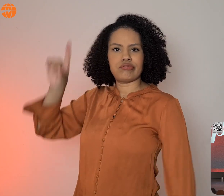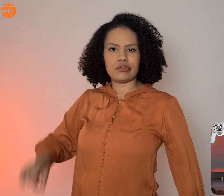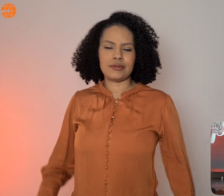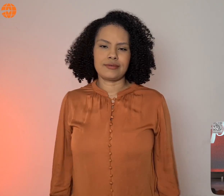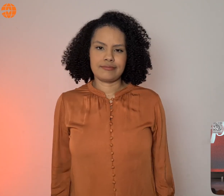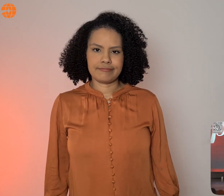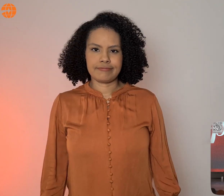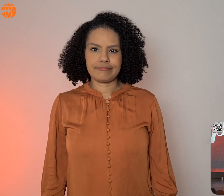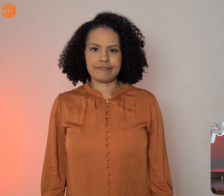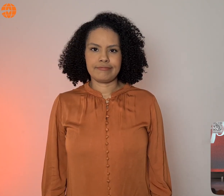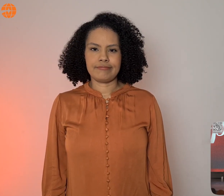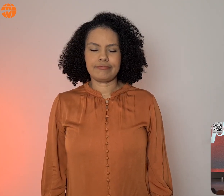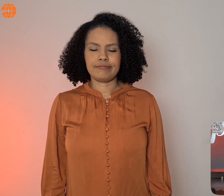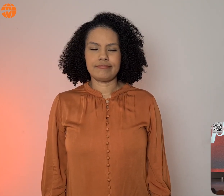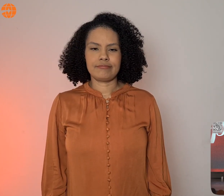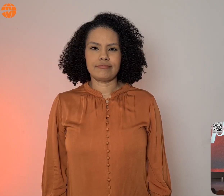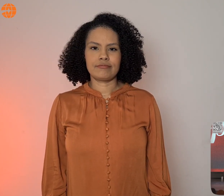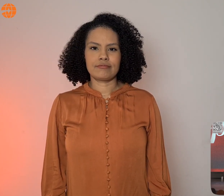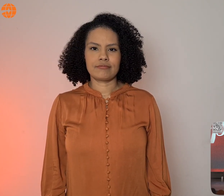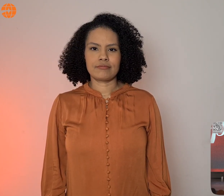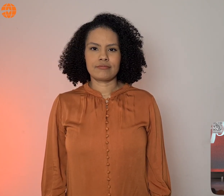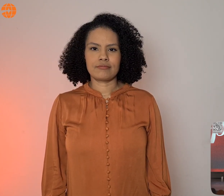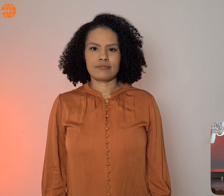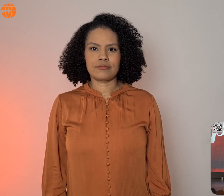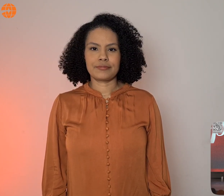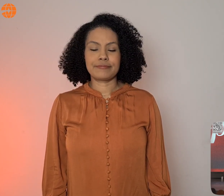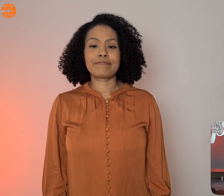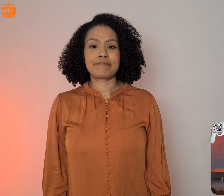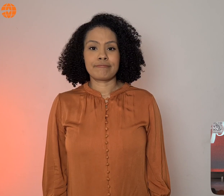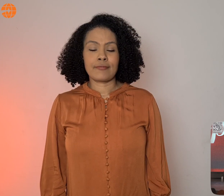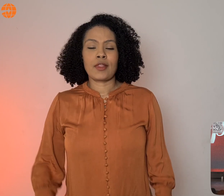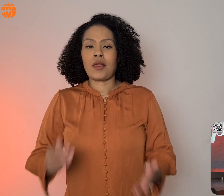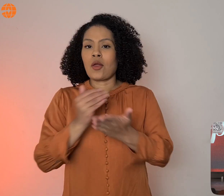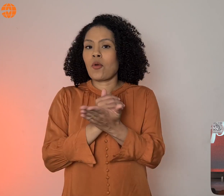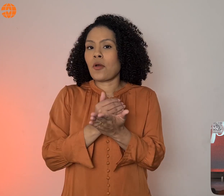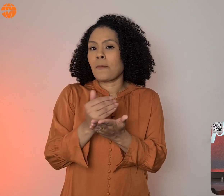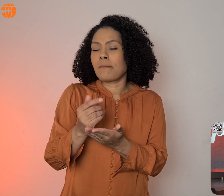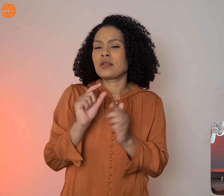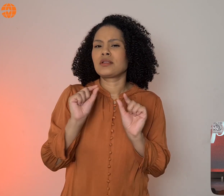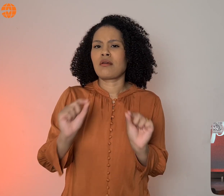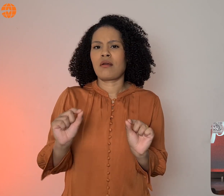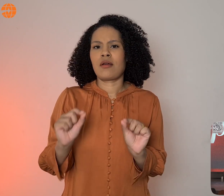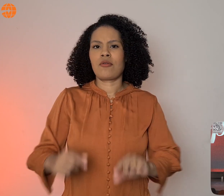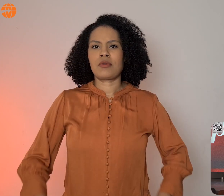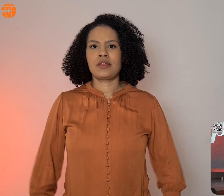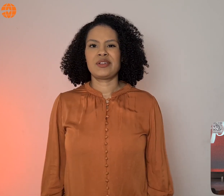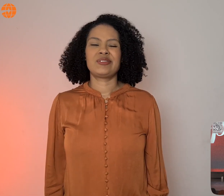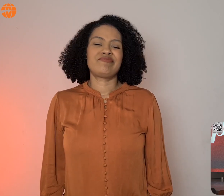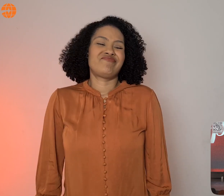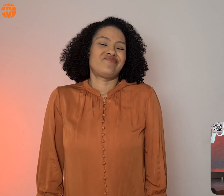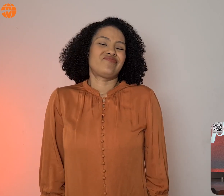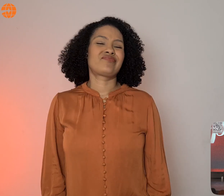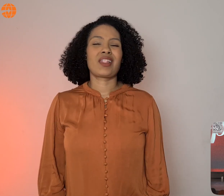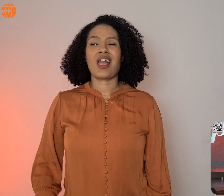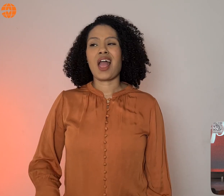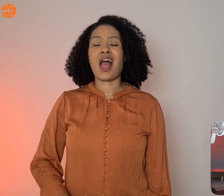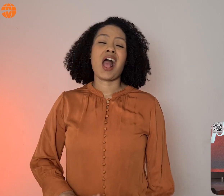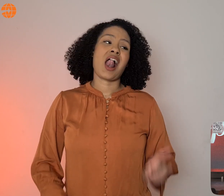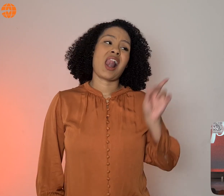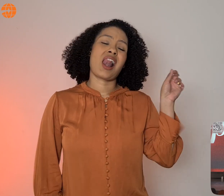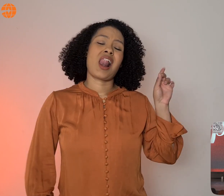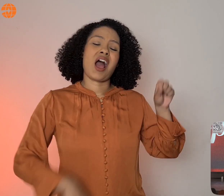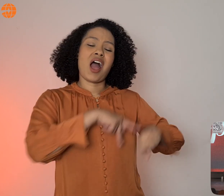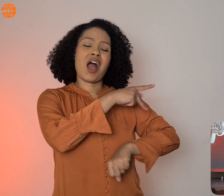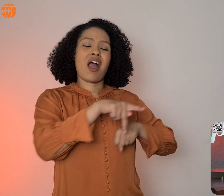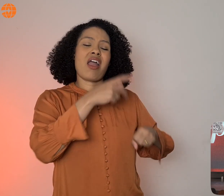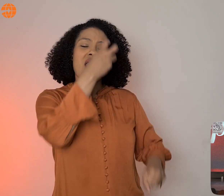to their training in Egypt and they built an idol for themselves and worshiped the golden calf. Eles foram de volta para aquilo que eles faziam